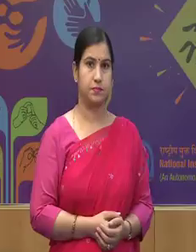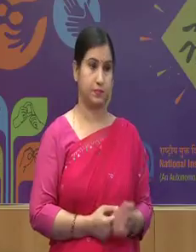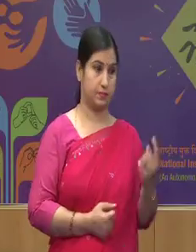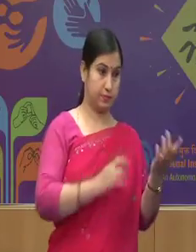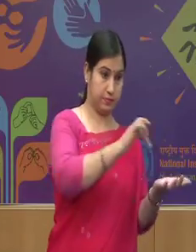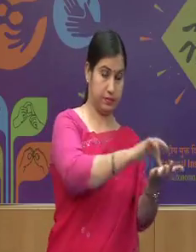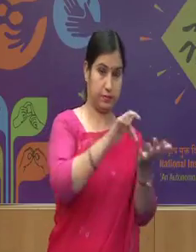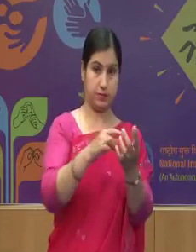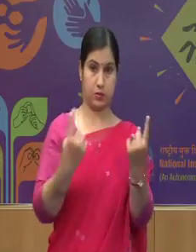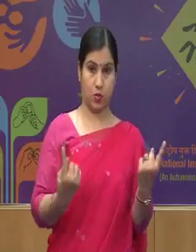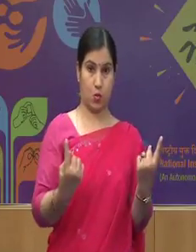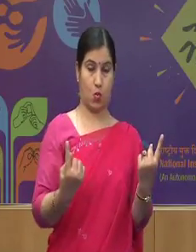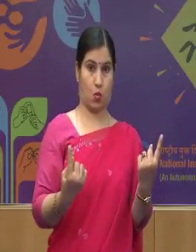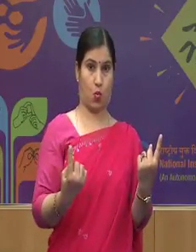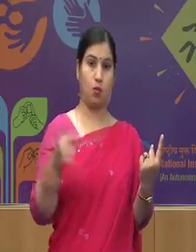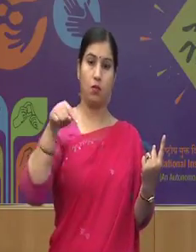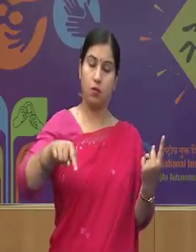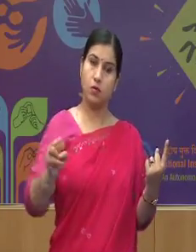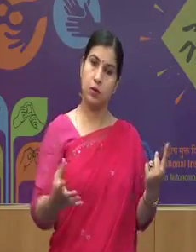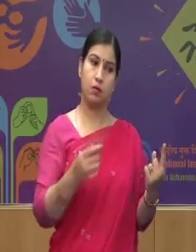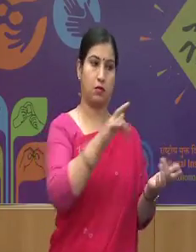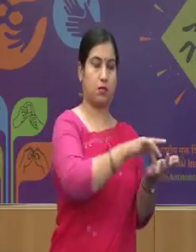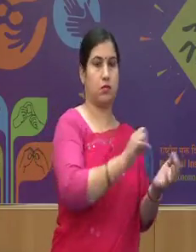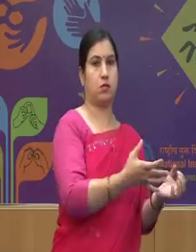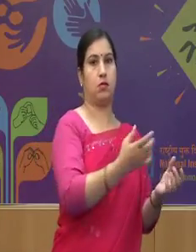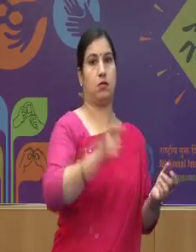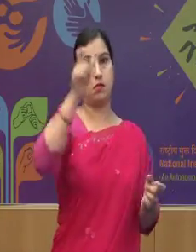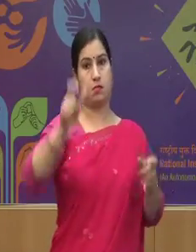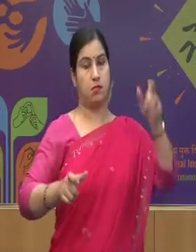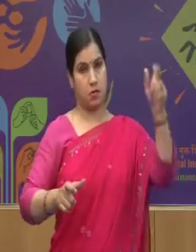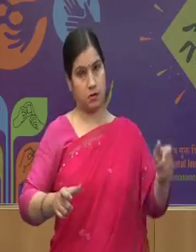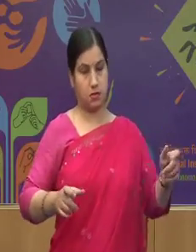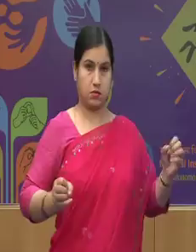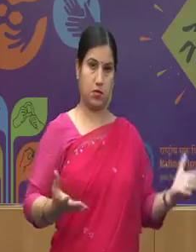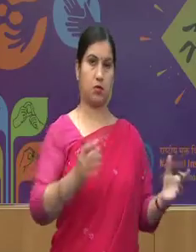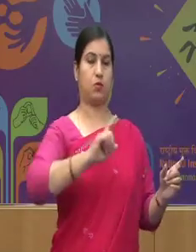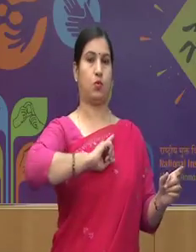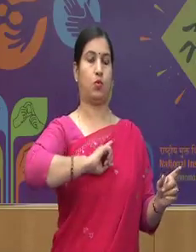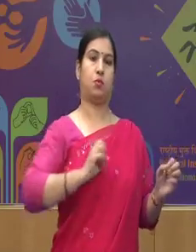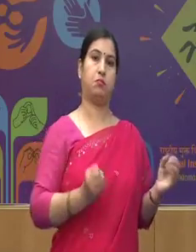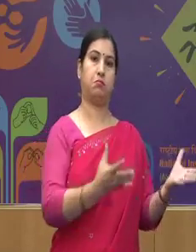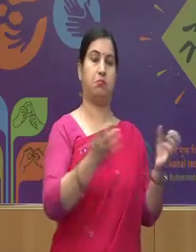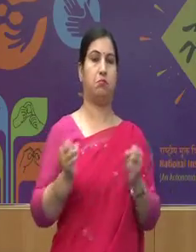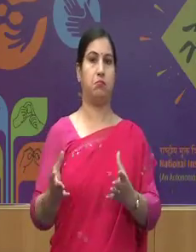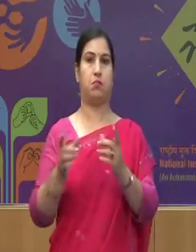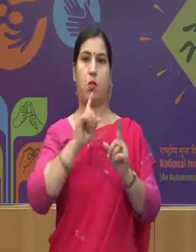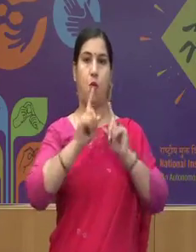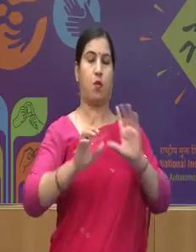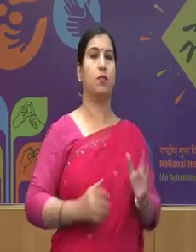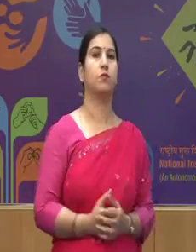As in the last video, you have seen that the Treaty of